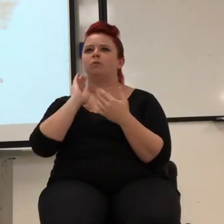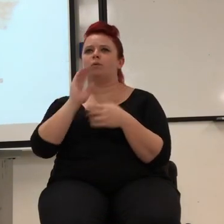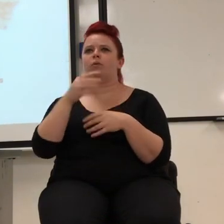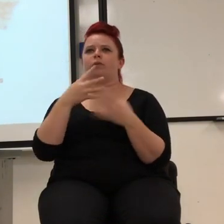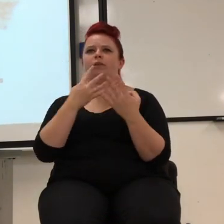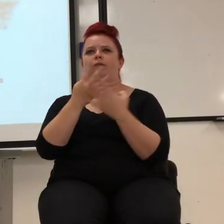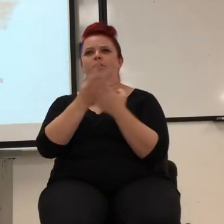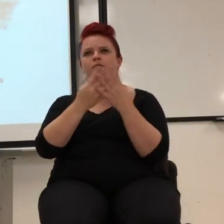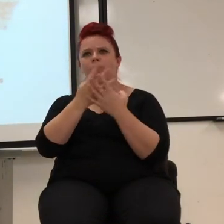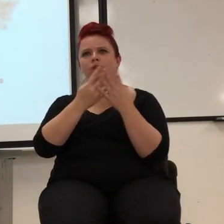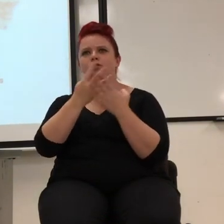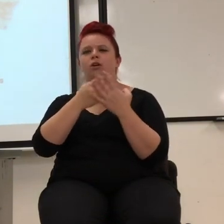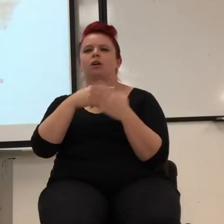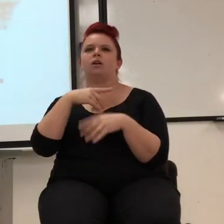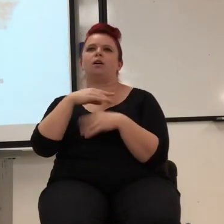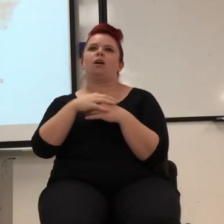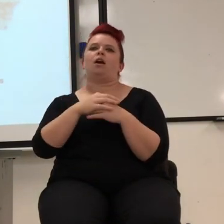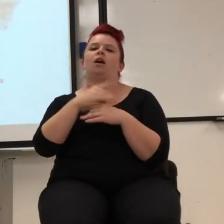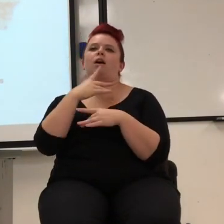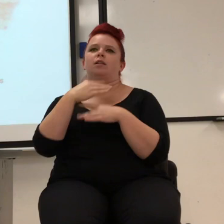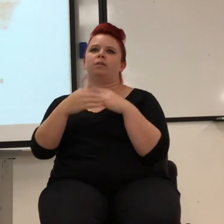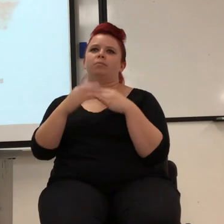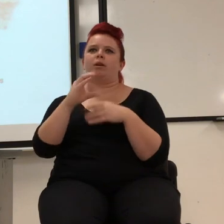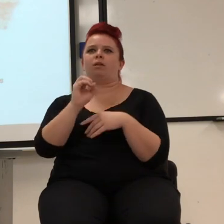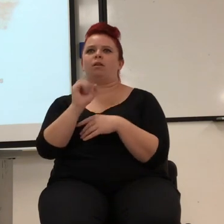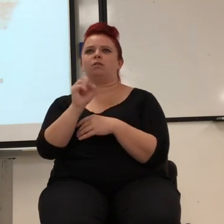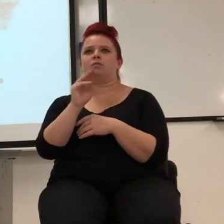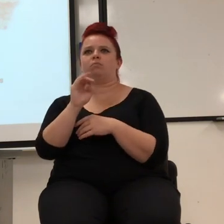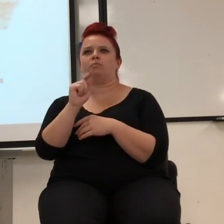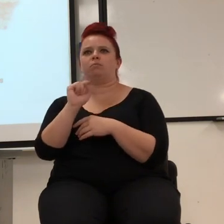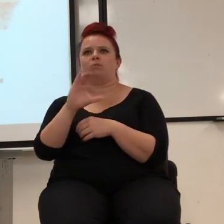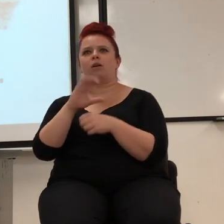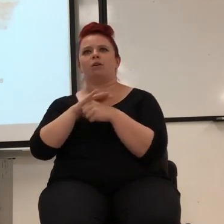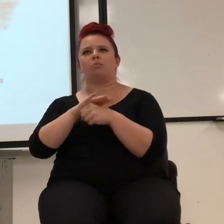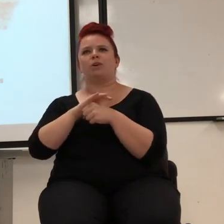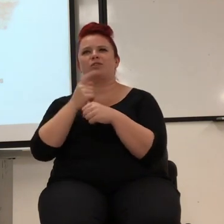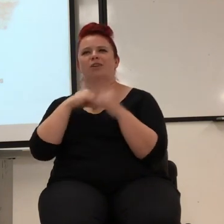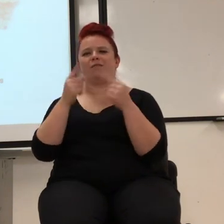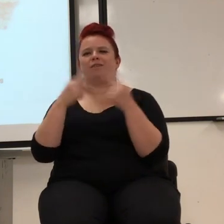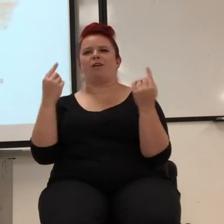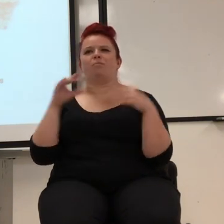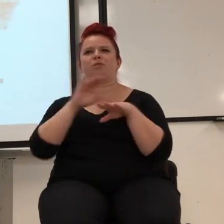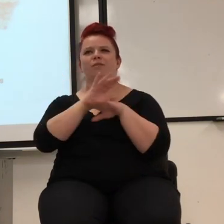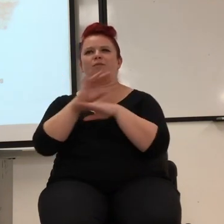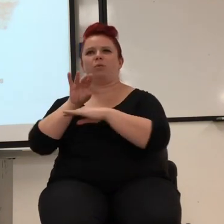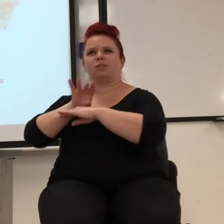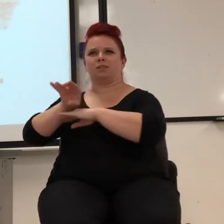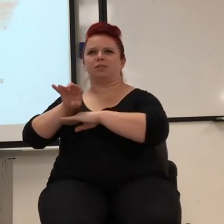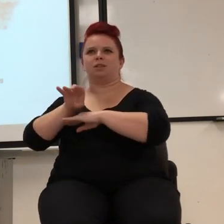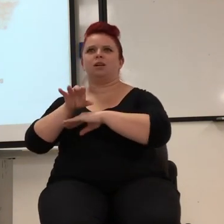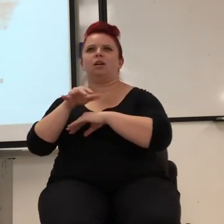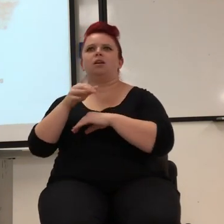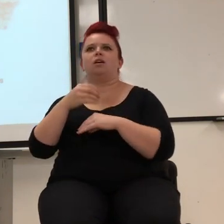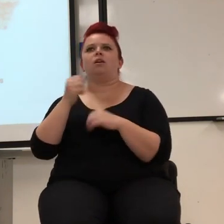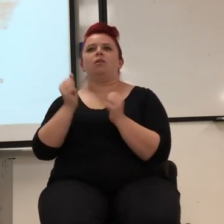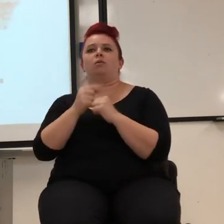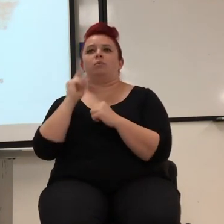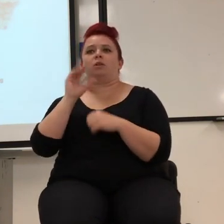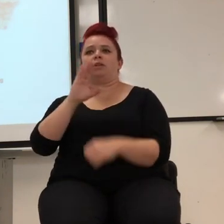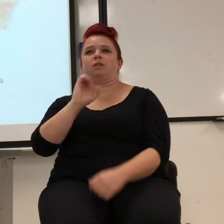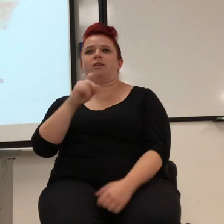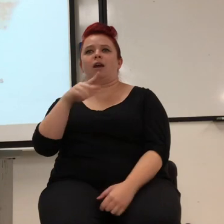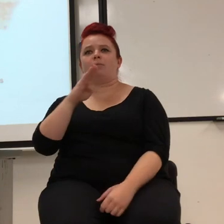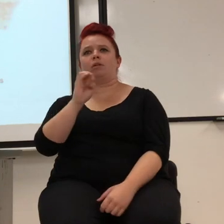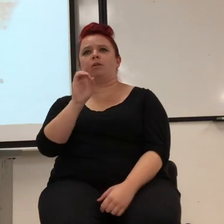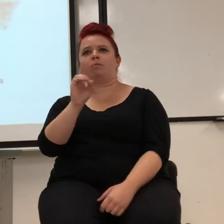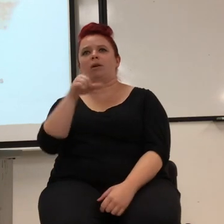Filtration and blood colloid osmotic pressure, there's kind of like opposing forces here. Now, with this capillary bed, because there's